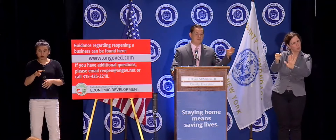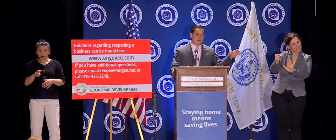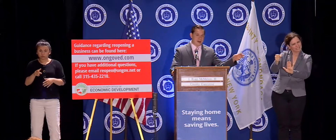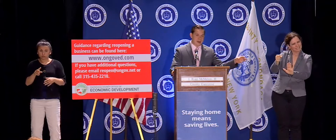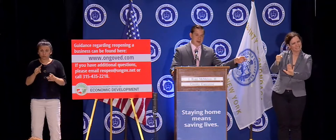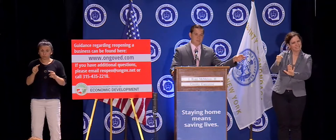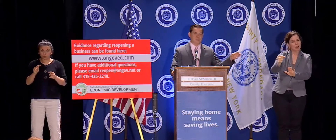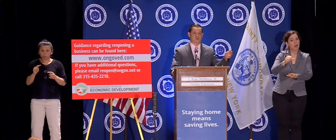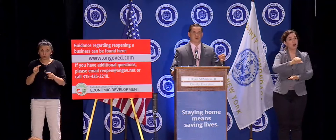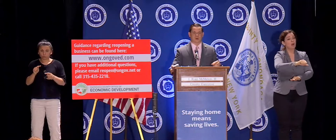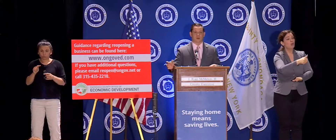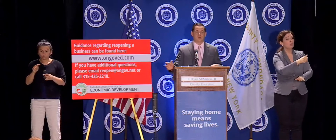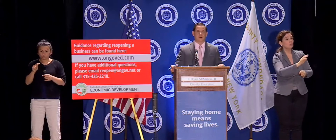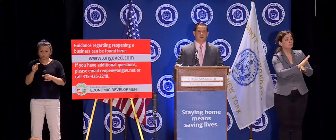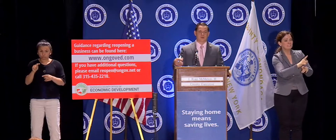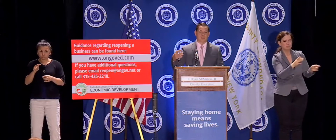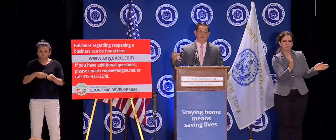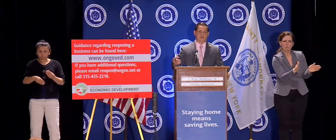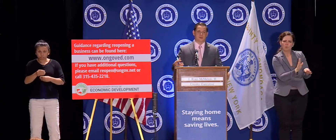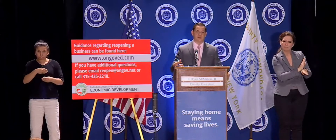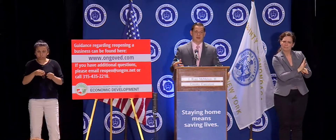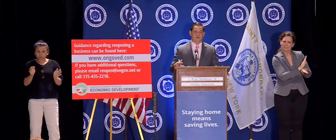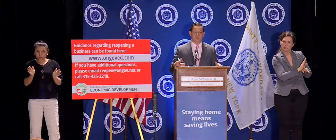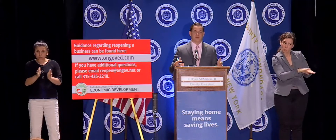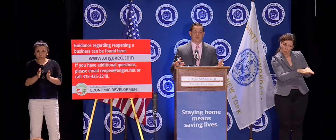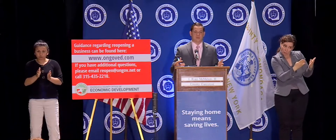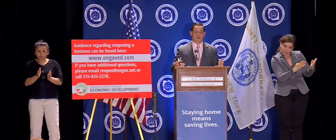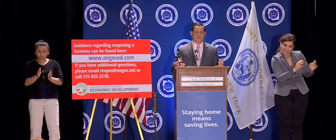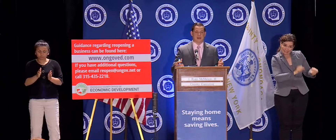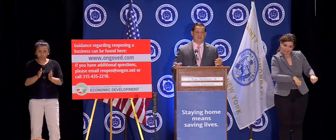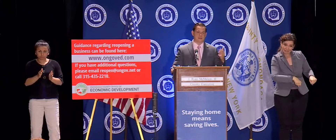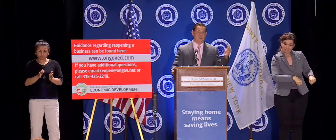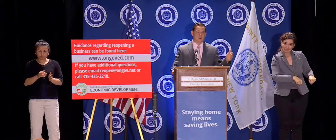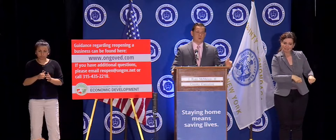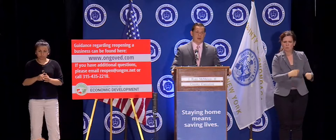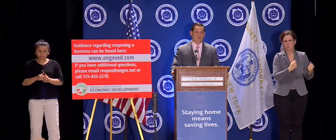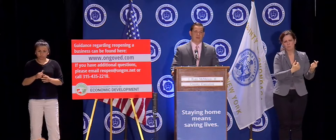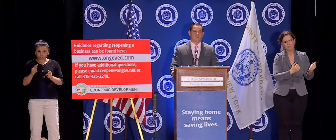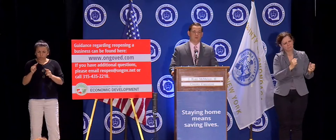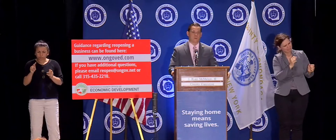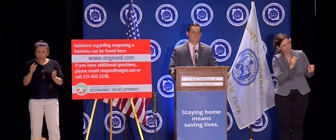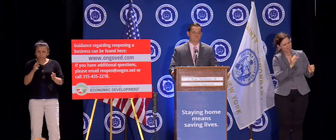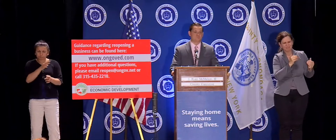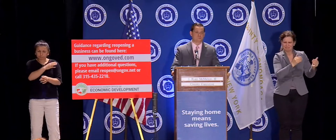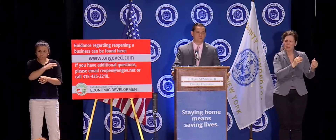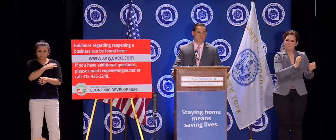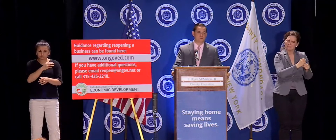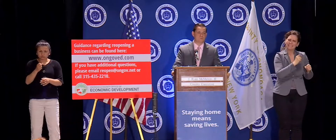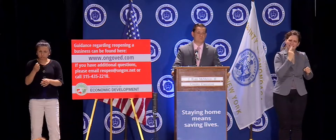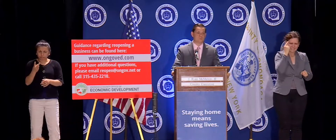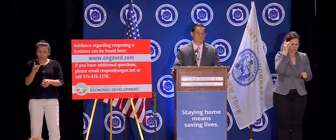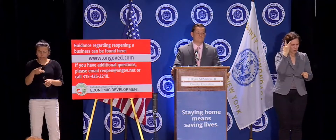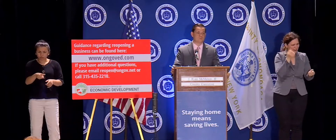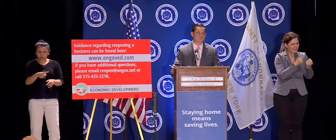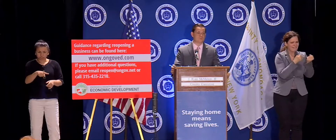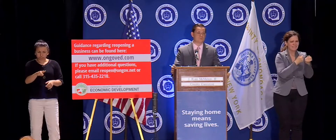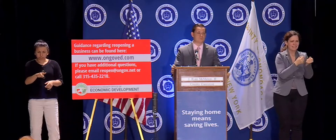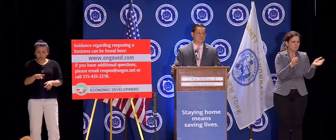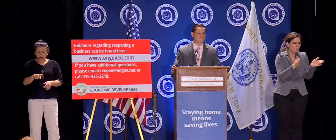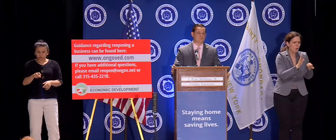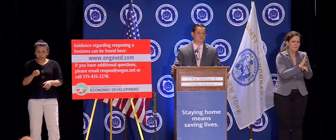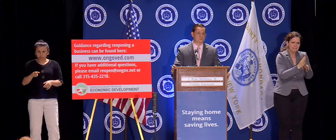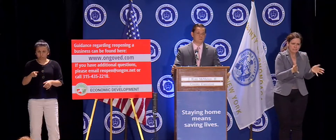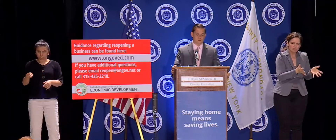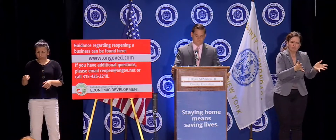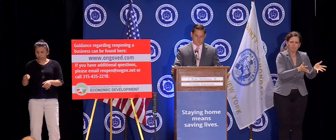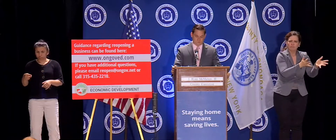we have that happen sooner? Those are the types of things that if we think it makes sense, we advocate for. You mentioned Dr. Gupta